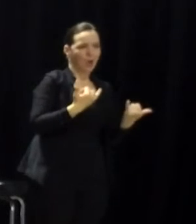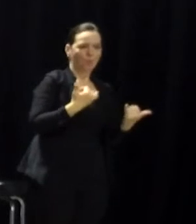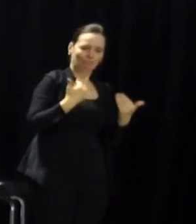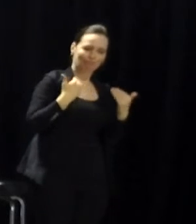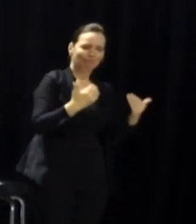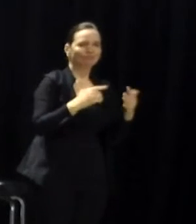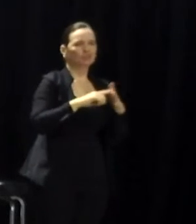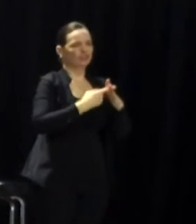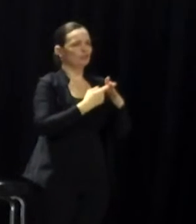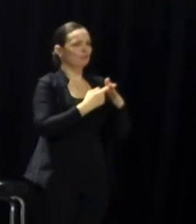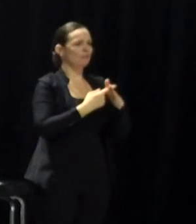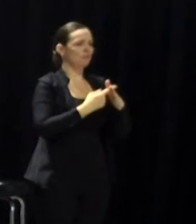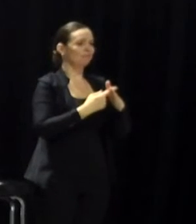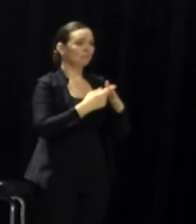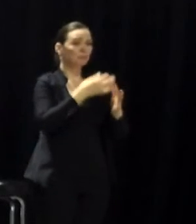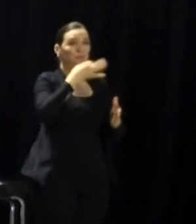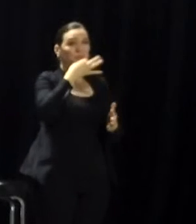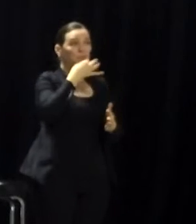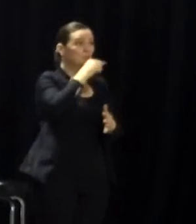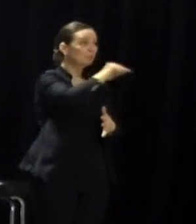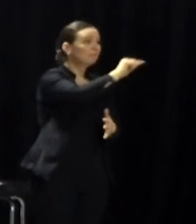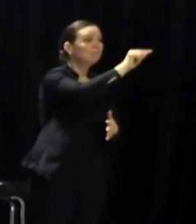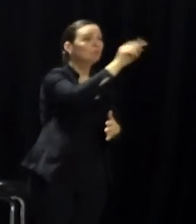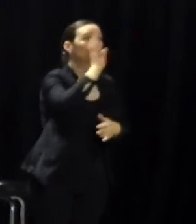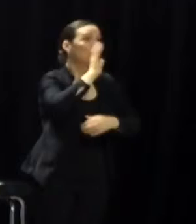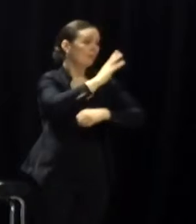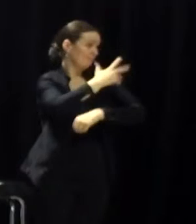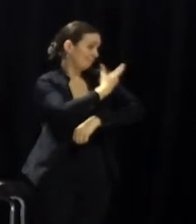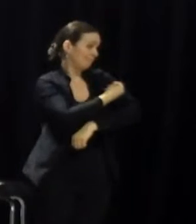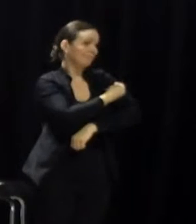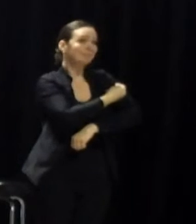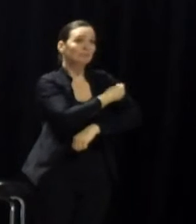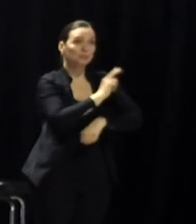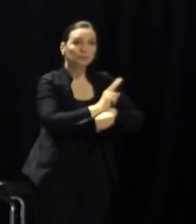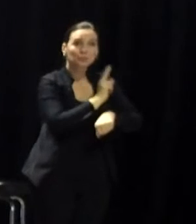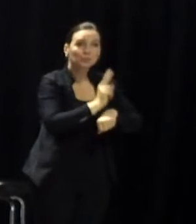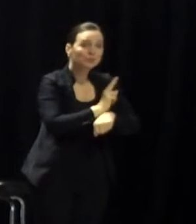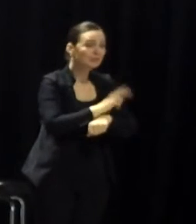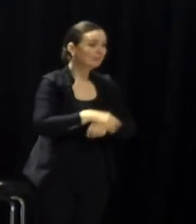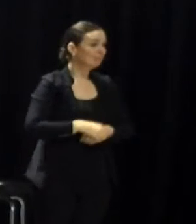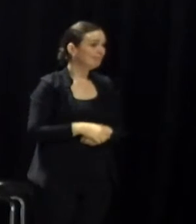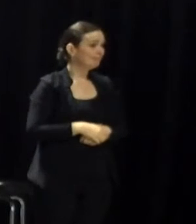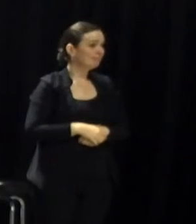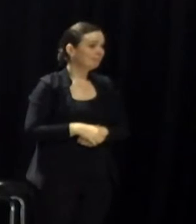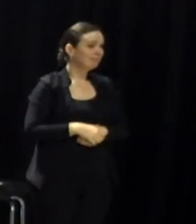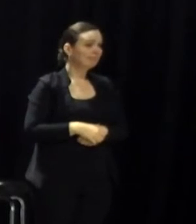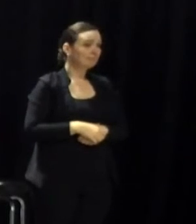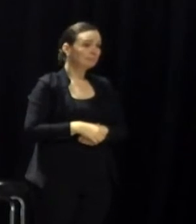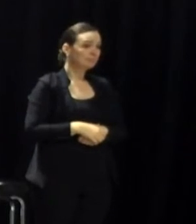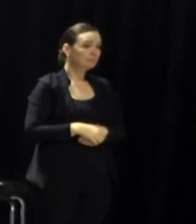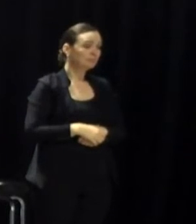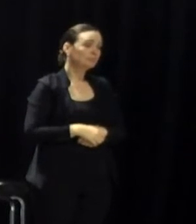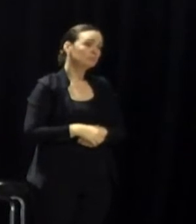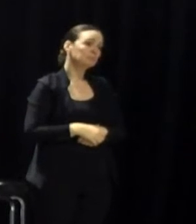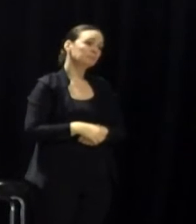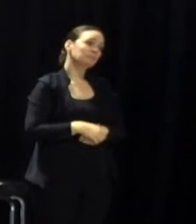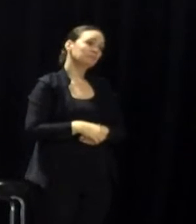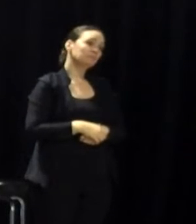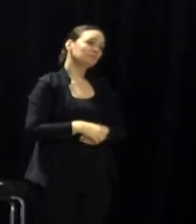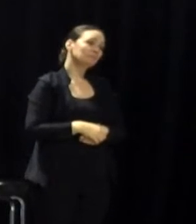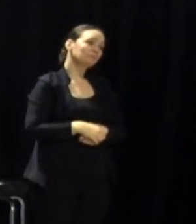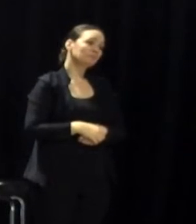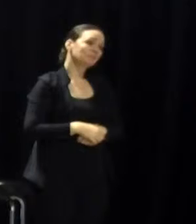right now. It's just not something we're going to do. So we missed that, though. So